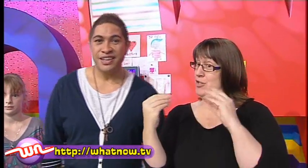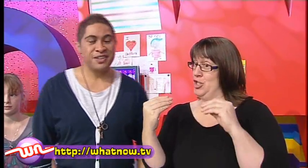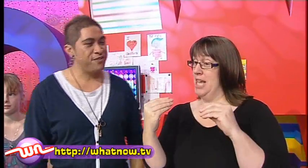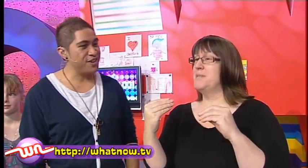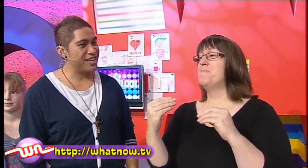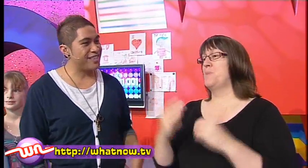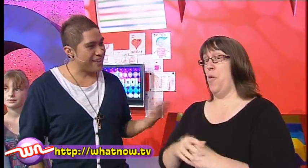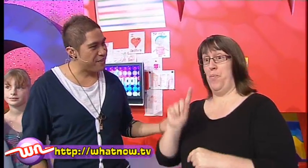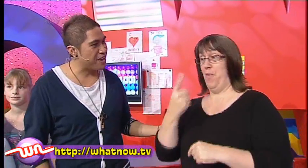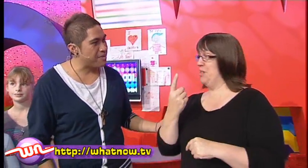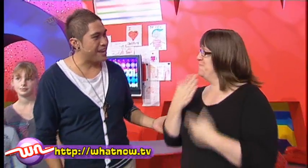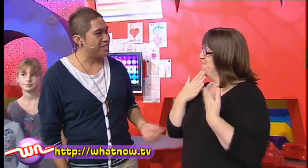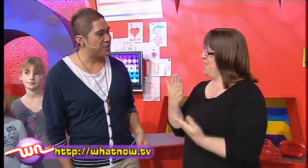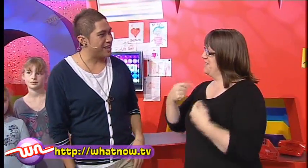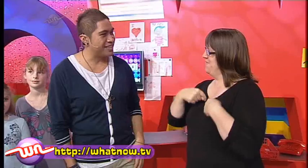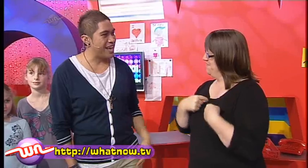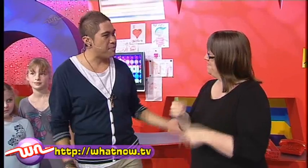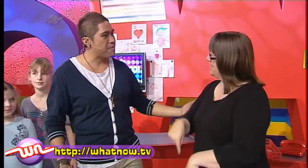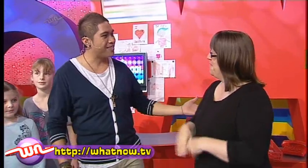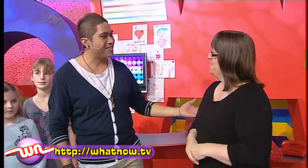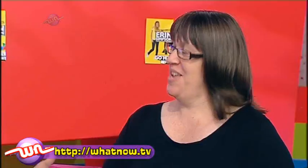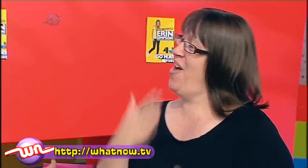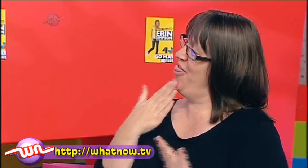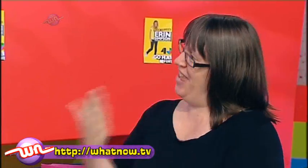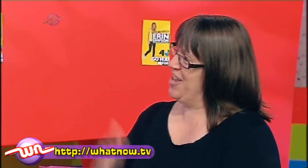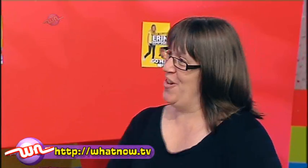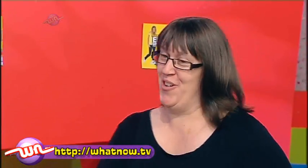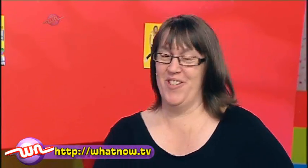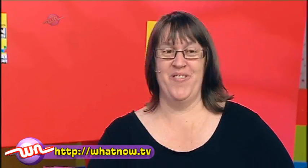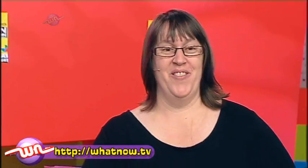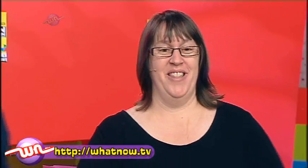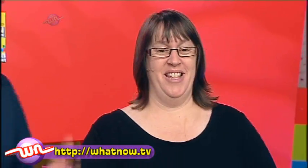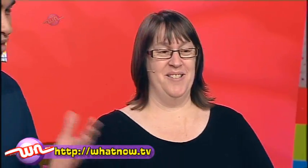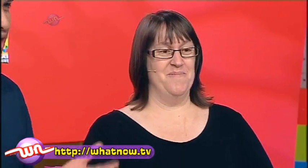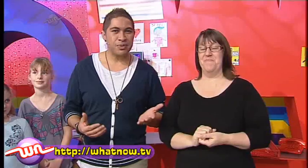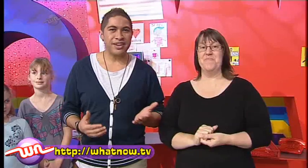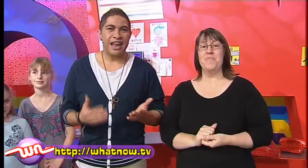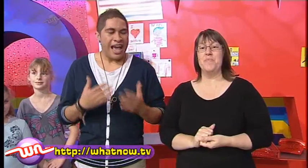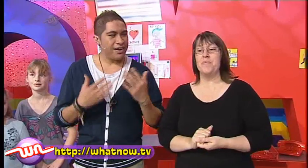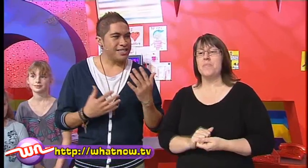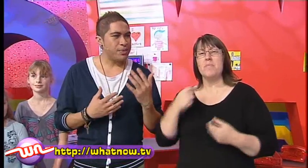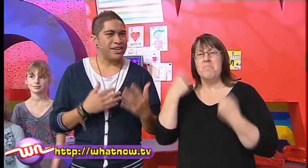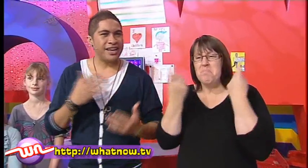So firstly, thank you for coming down and joining us today. Happy Mother's Day. Thank you. I've always wondered, how does someone get